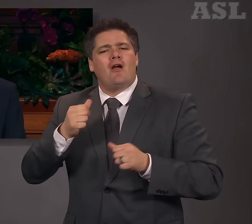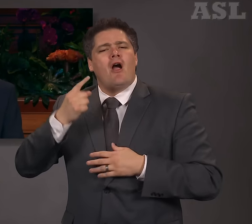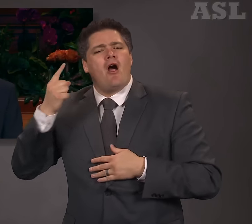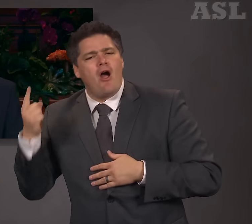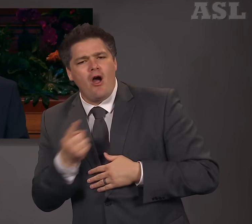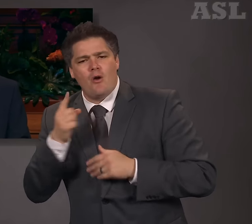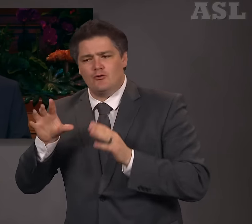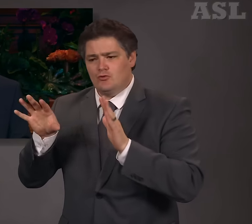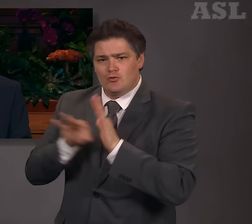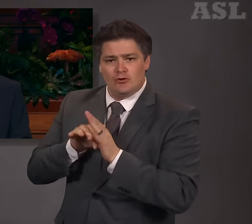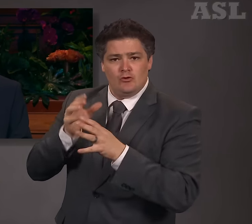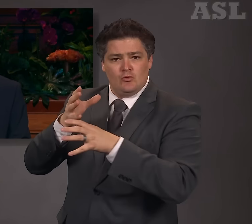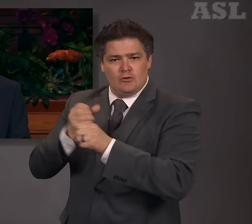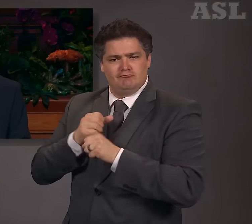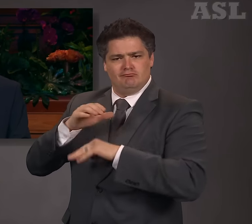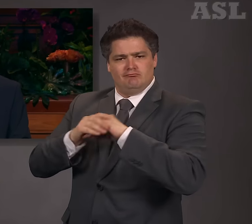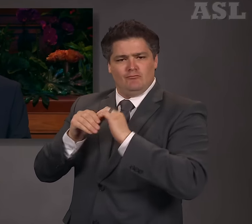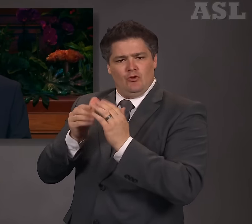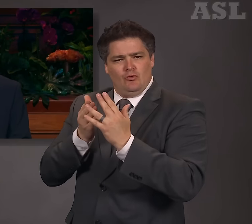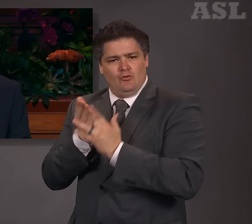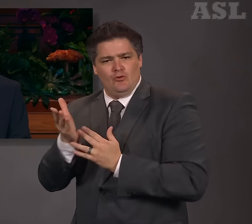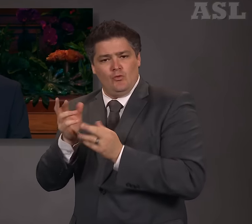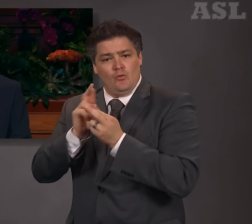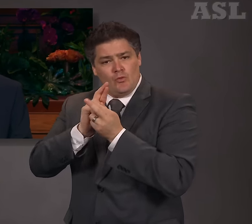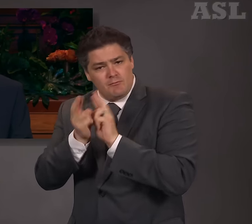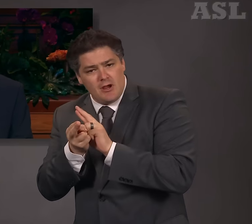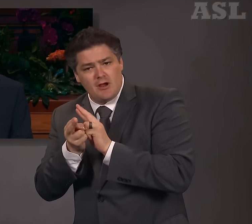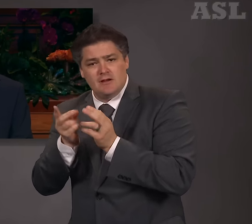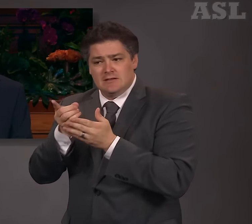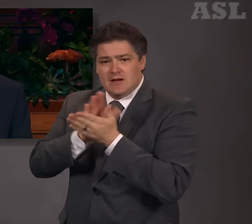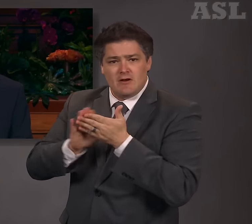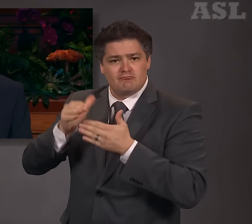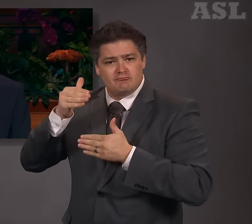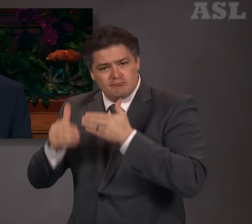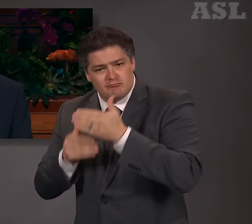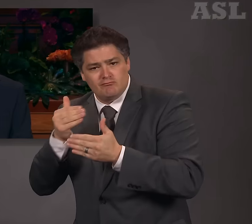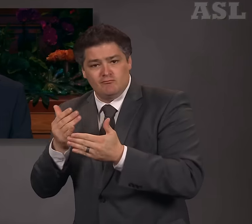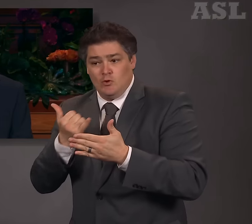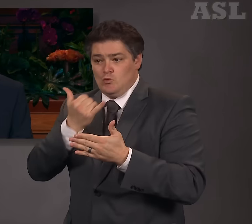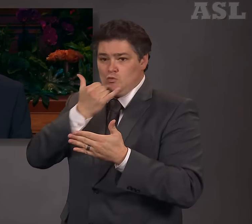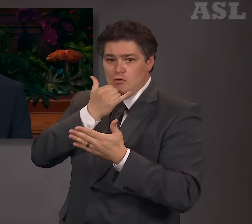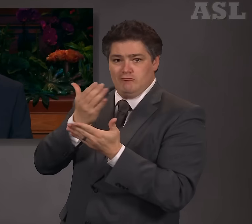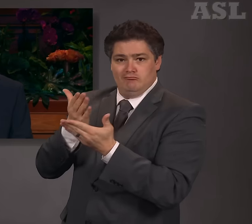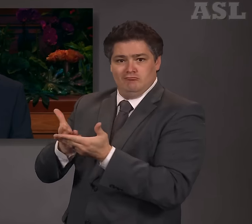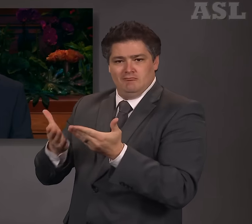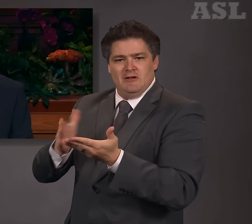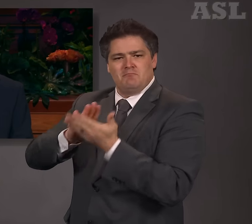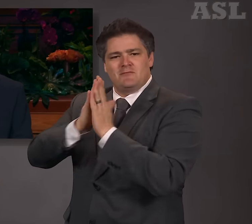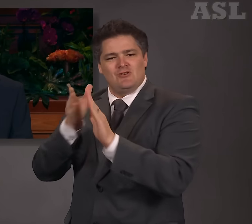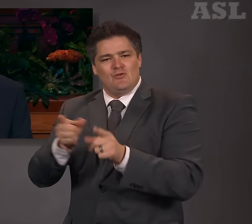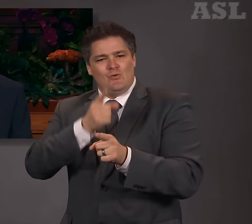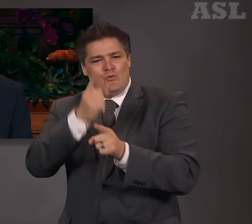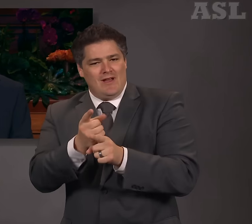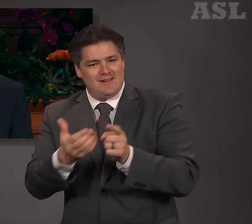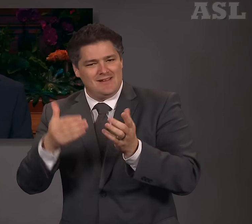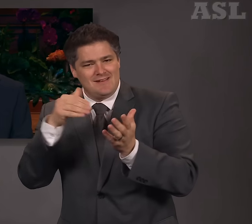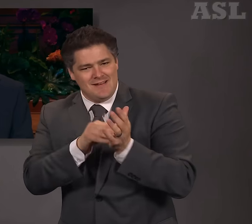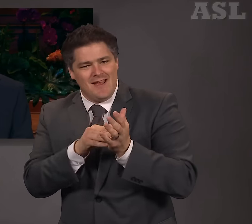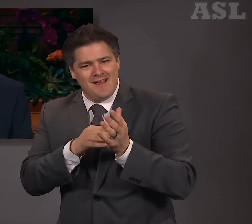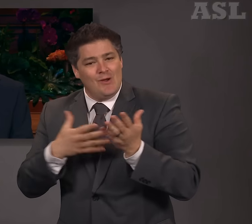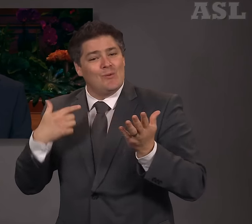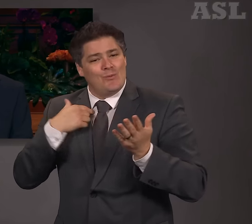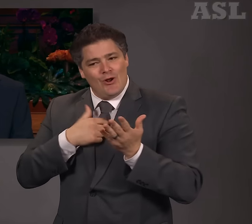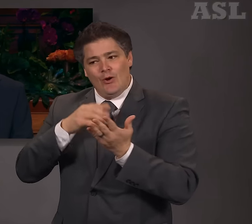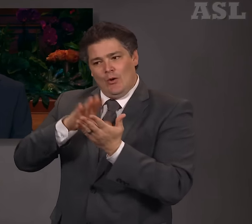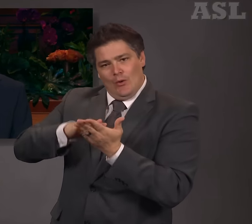can always choose to receive comfort through the divine process of repentance, make wrong things right again,